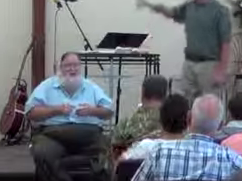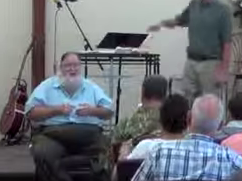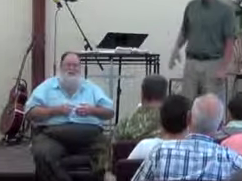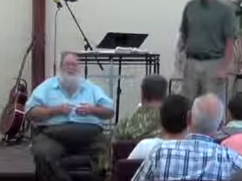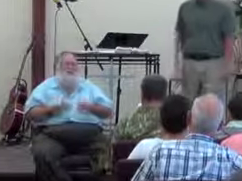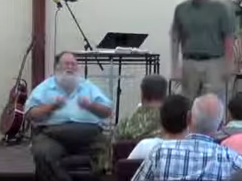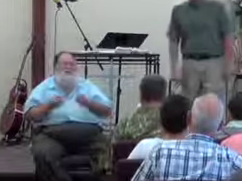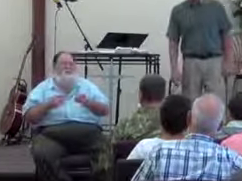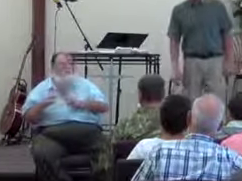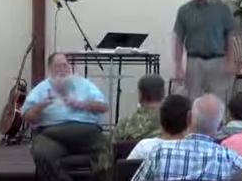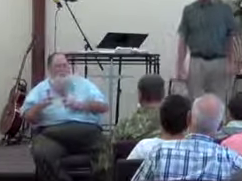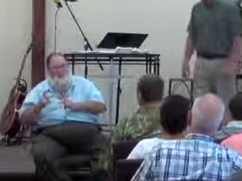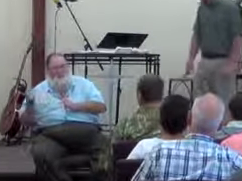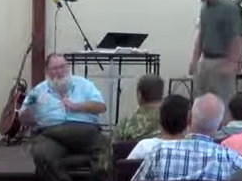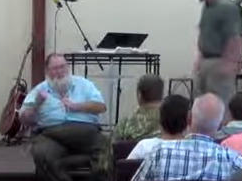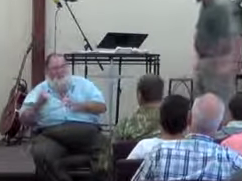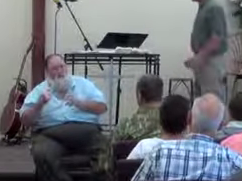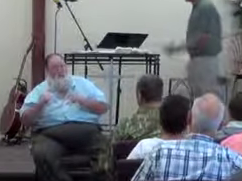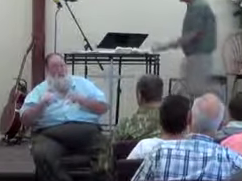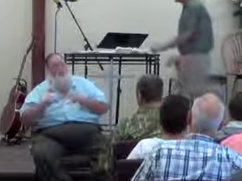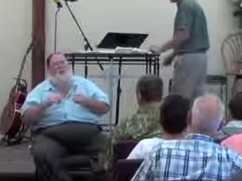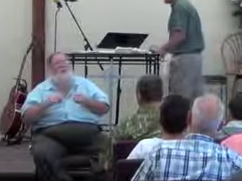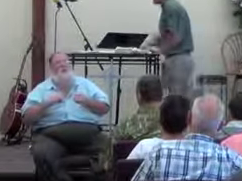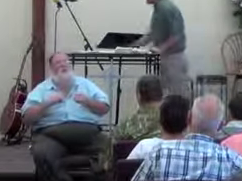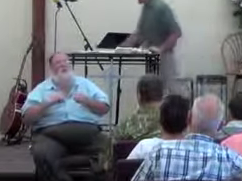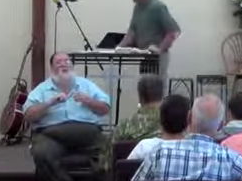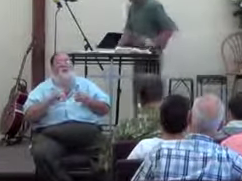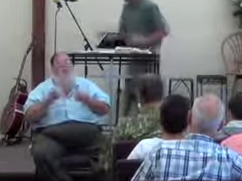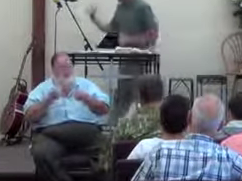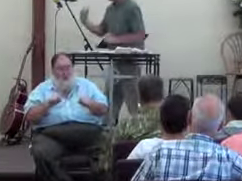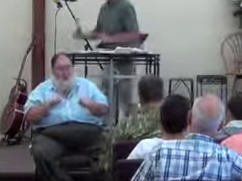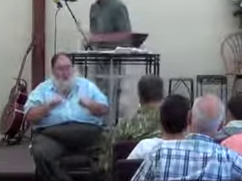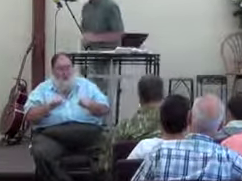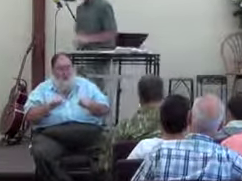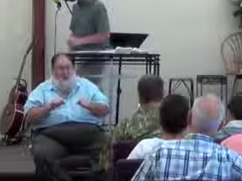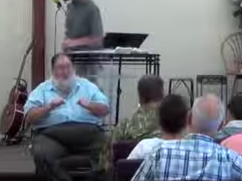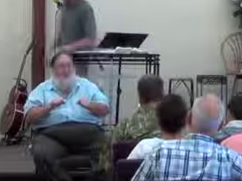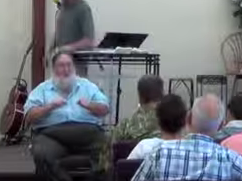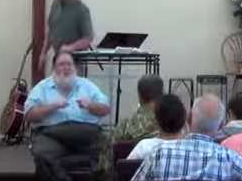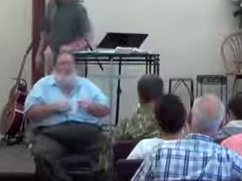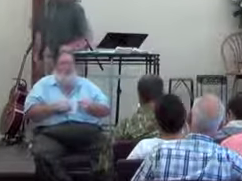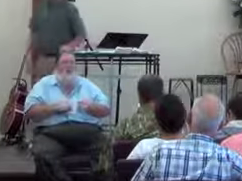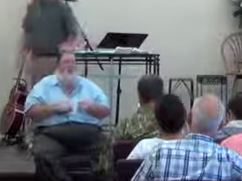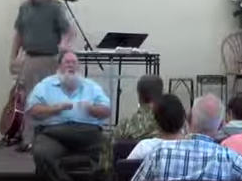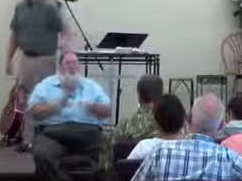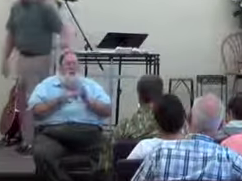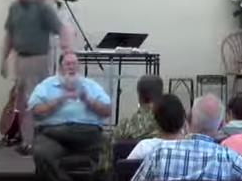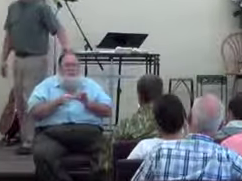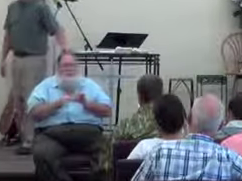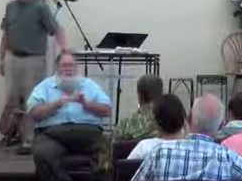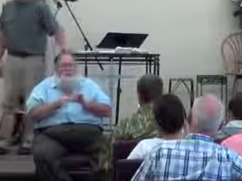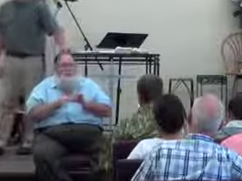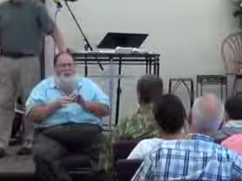out the interpretation of it, but nothing. And finally, his wife actually recommended Daniel.